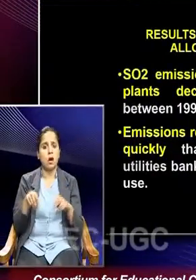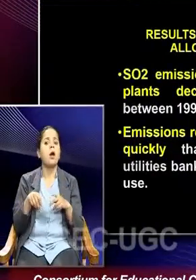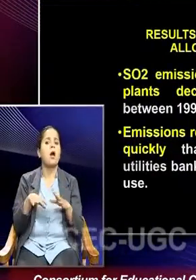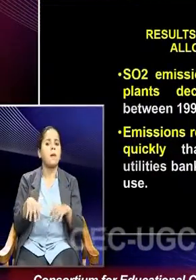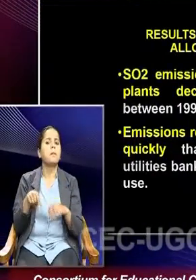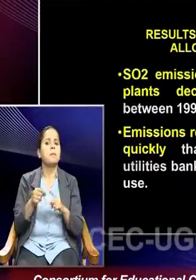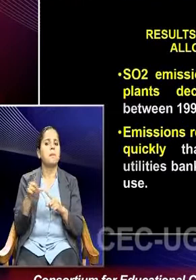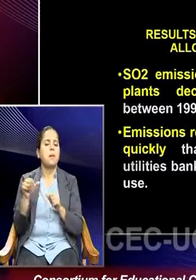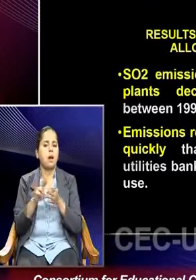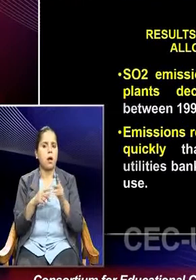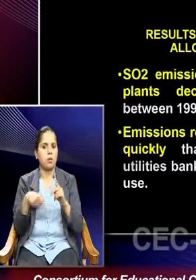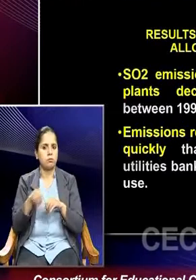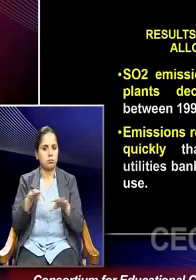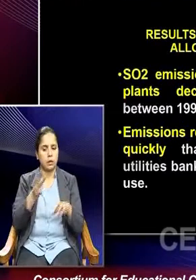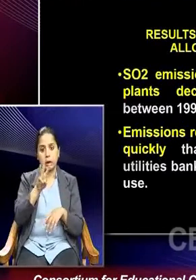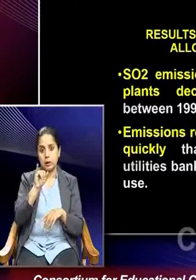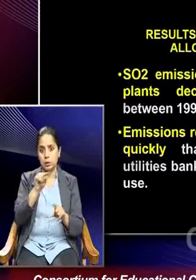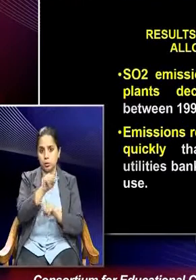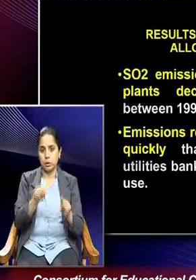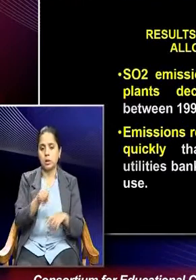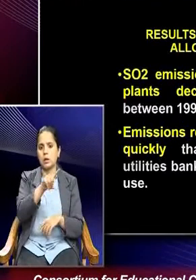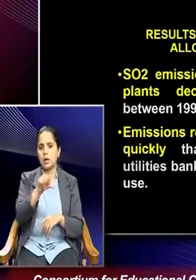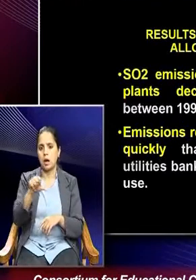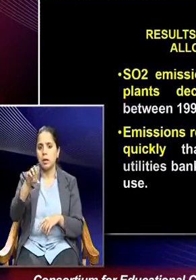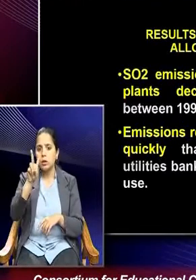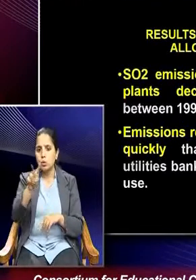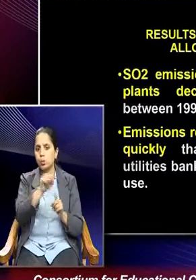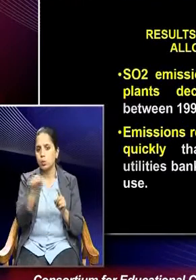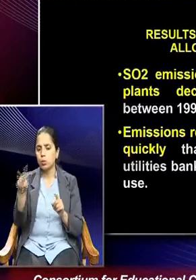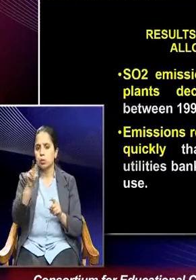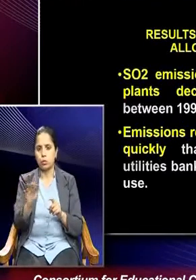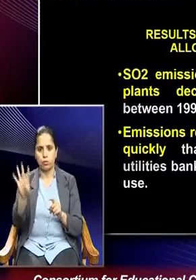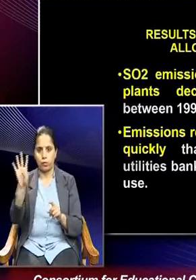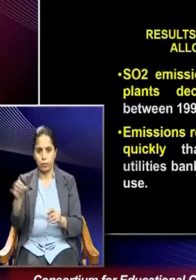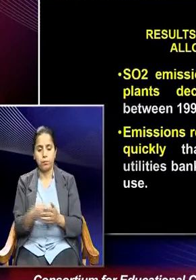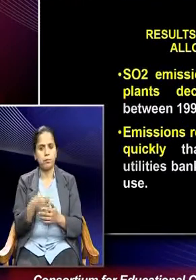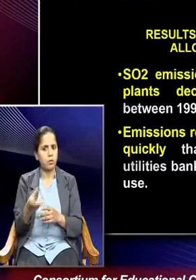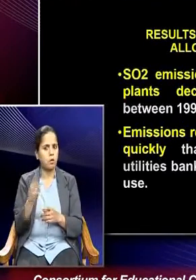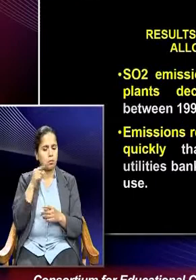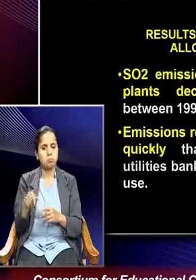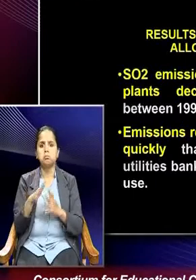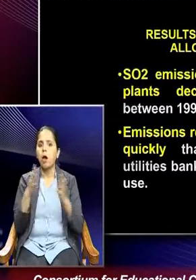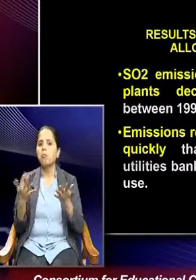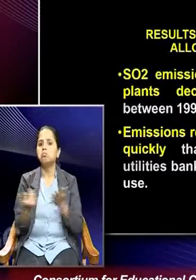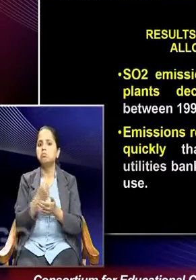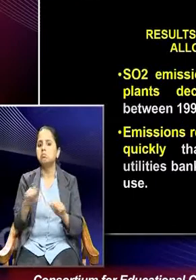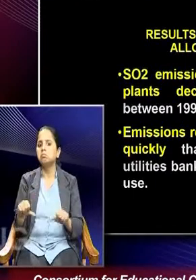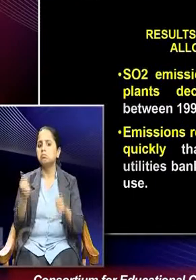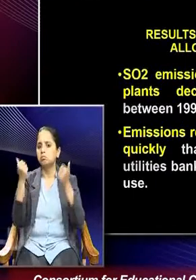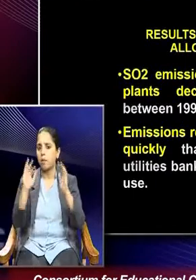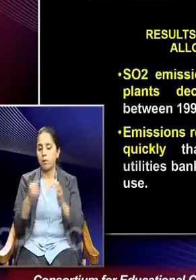decreased 36% between 1990 to 2004. It was again a remarkable achievement.